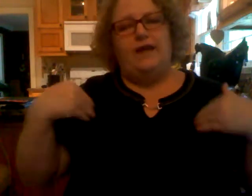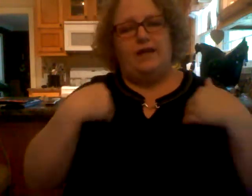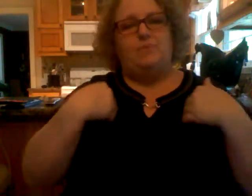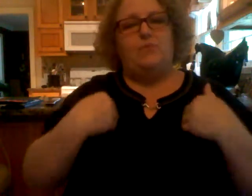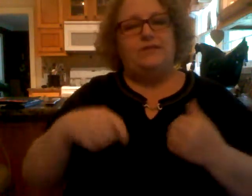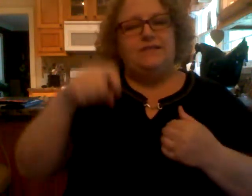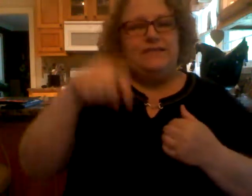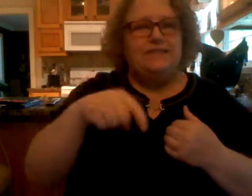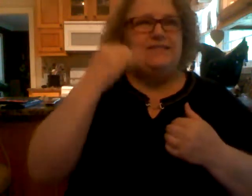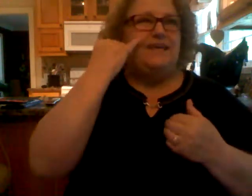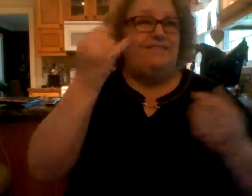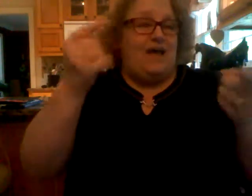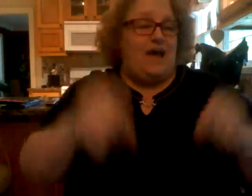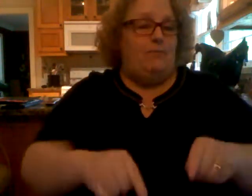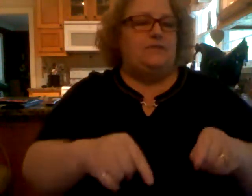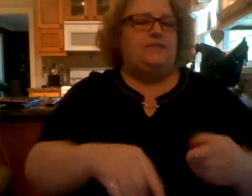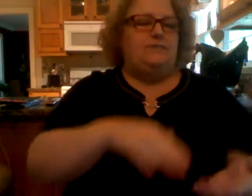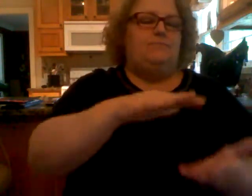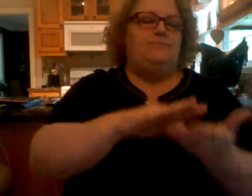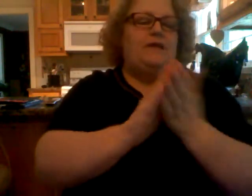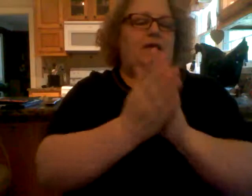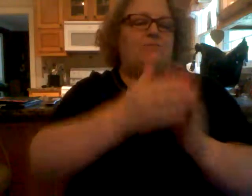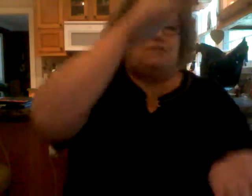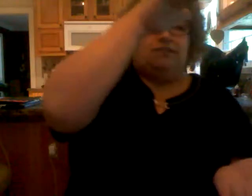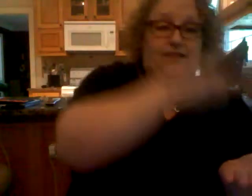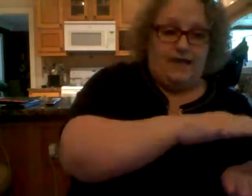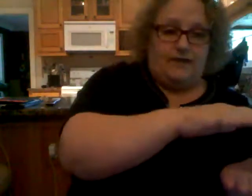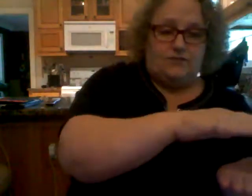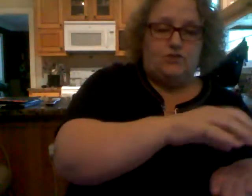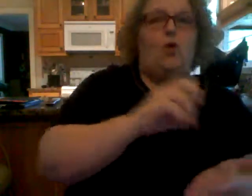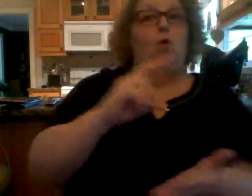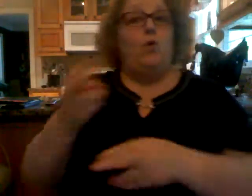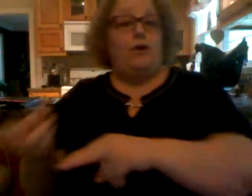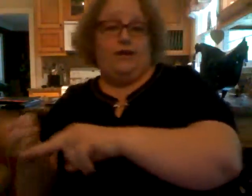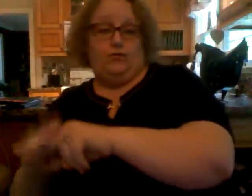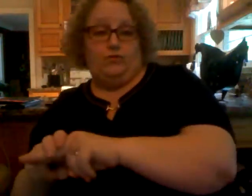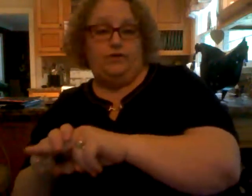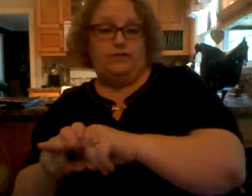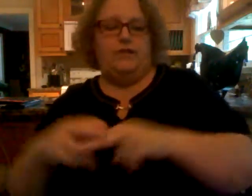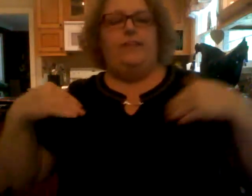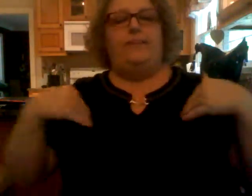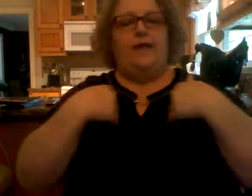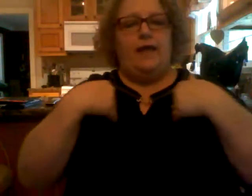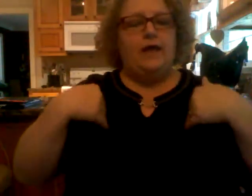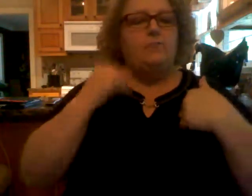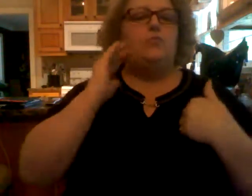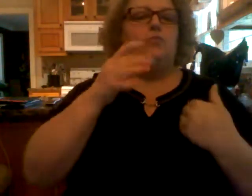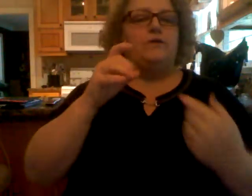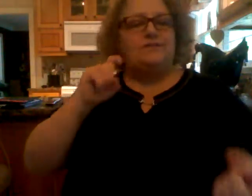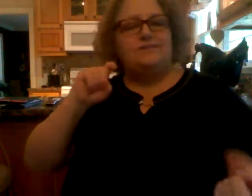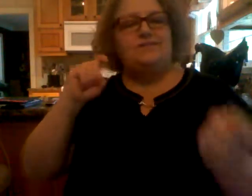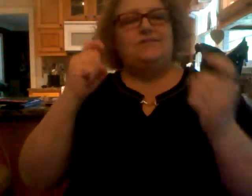or increase, that animal may adapt over long periods of time to better combat the